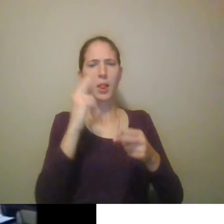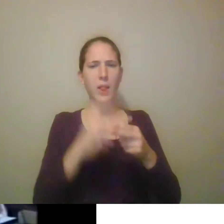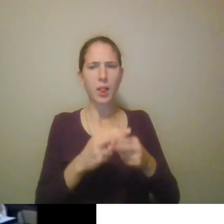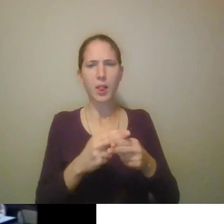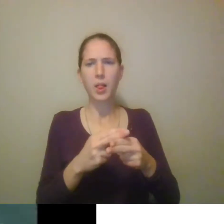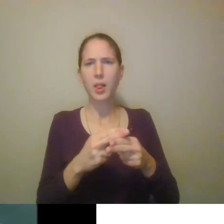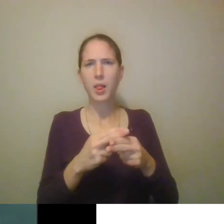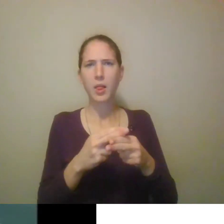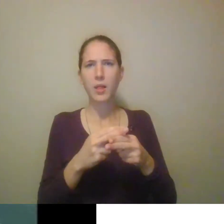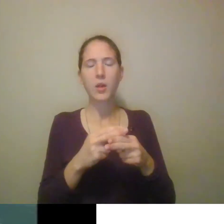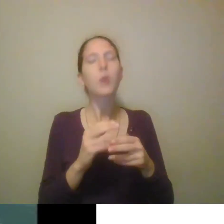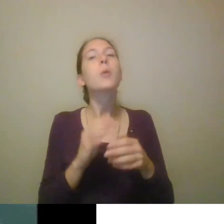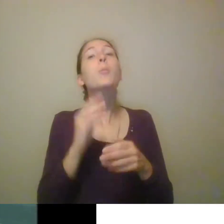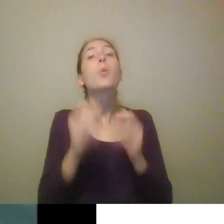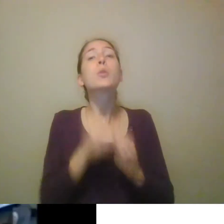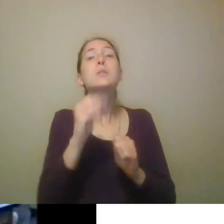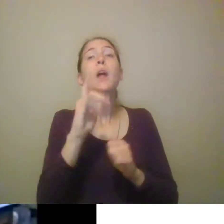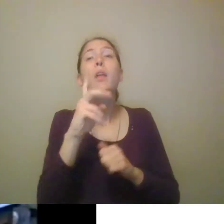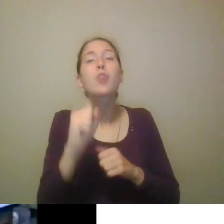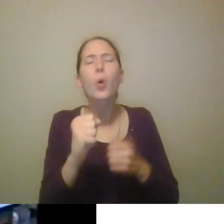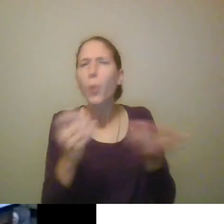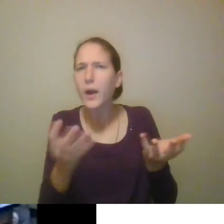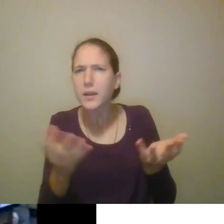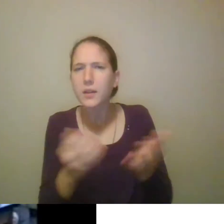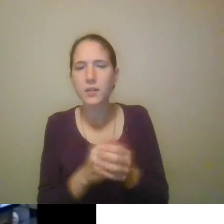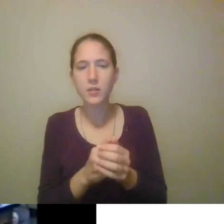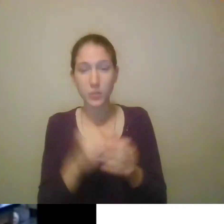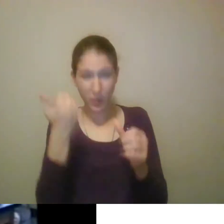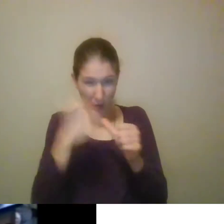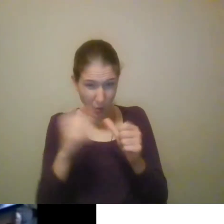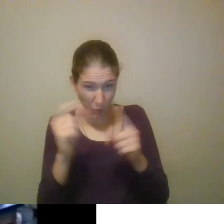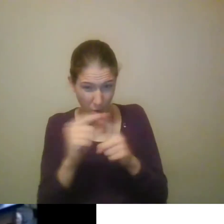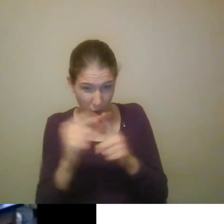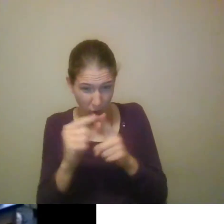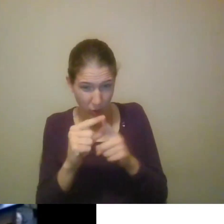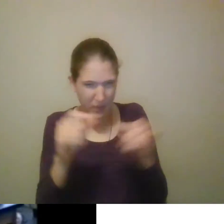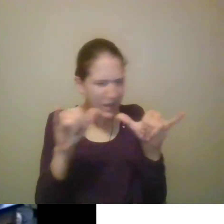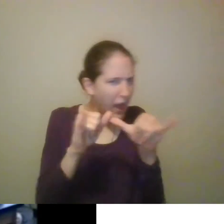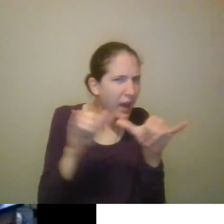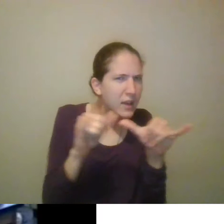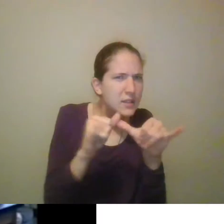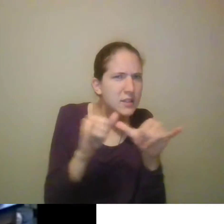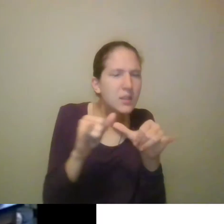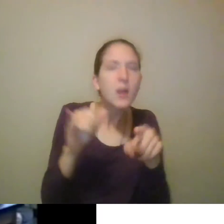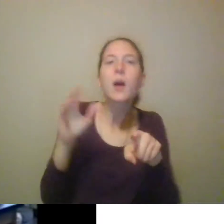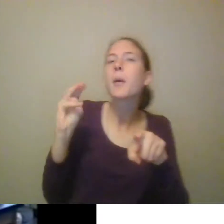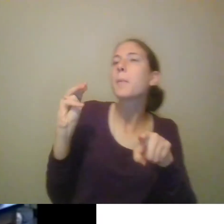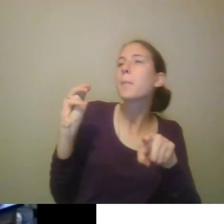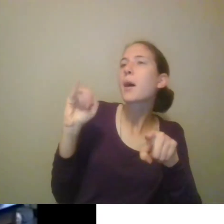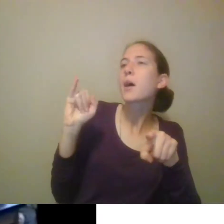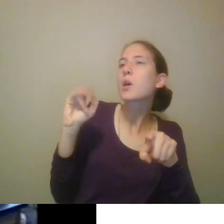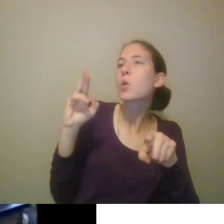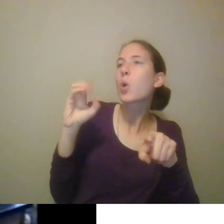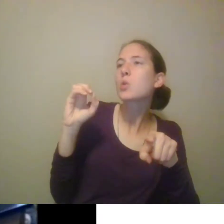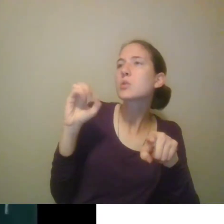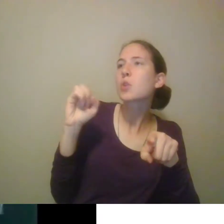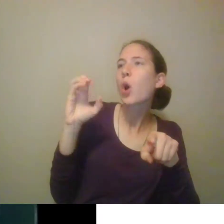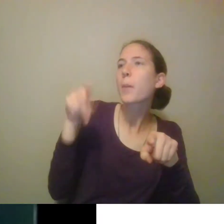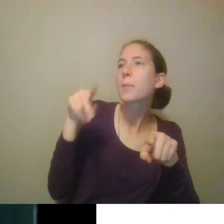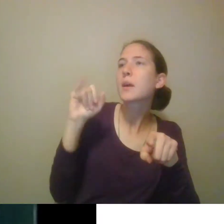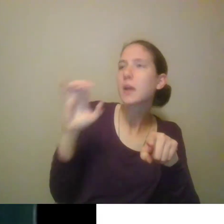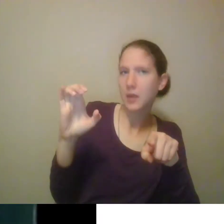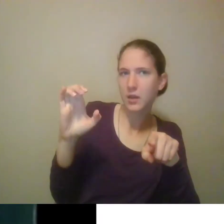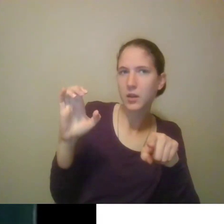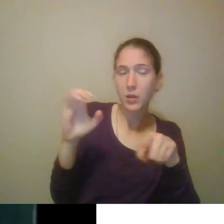Microscopic. Microscopic, which means what, Carrie? It's small, but you have to see it in a microscope. Okay, that they're